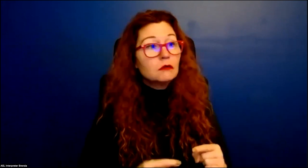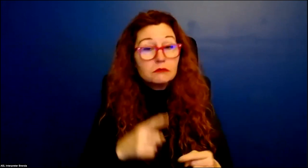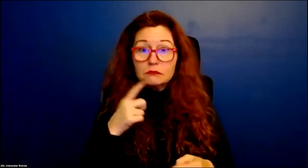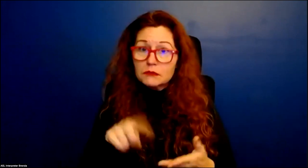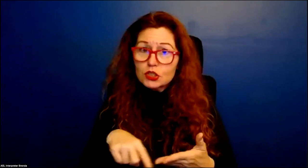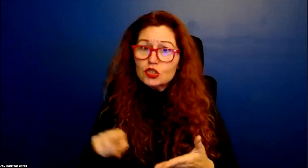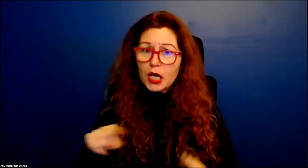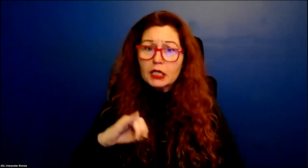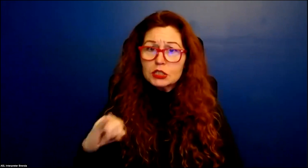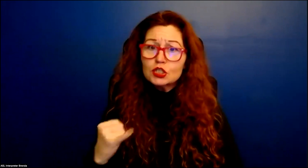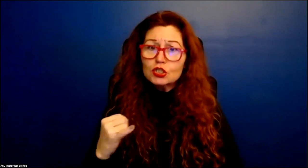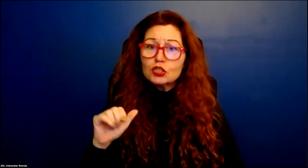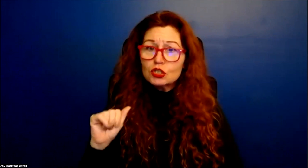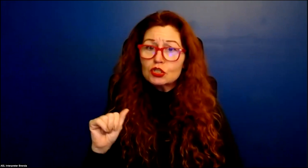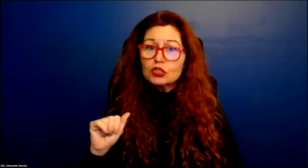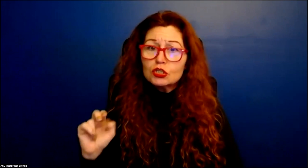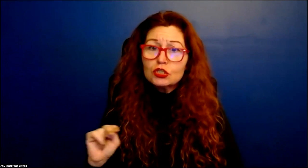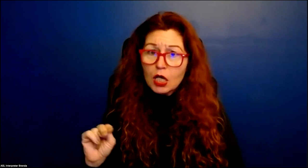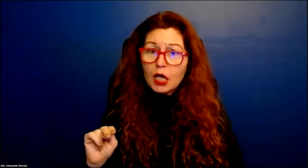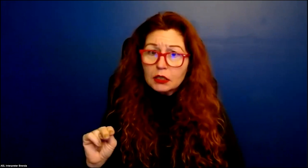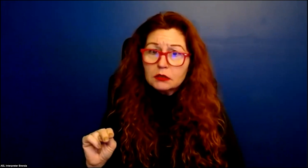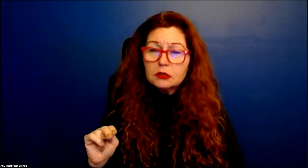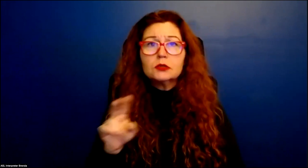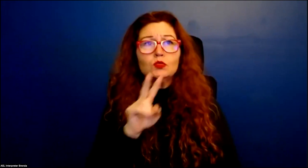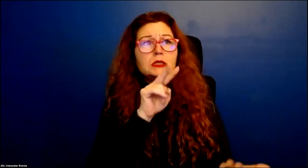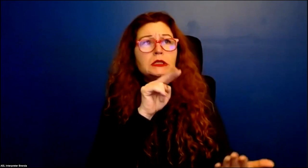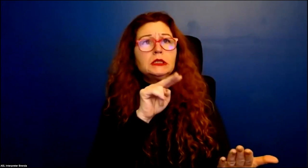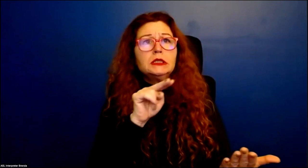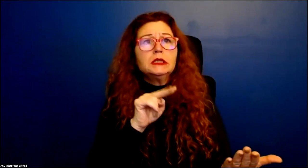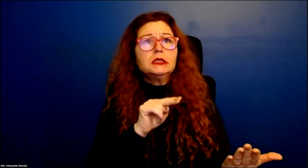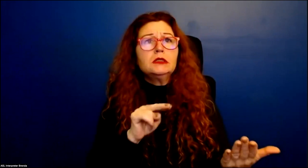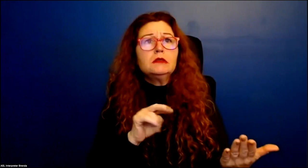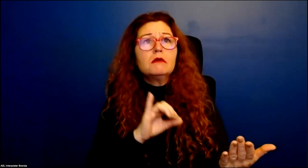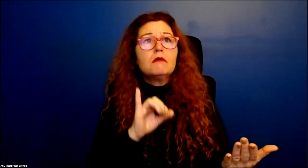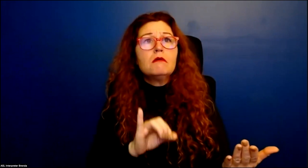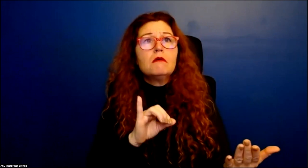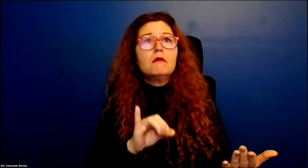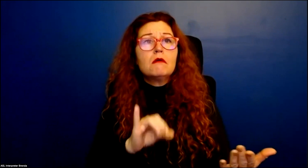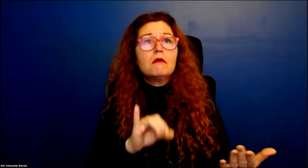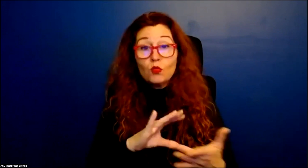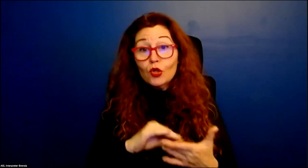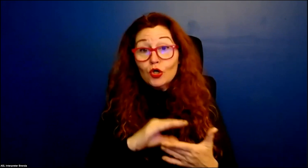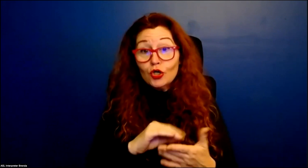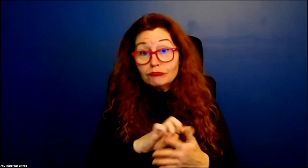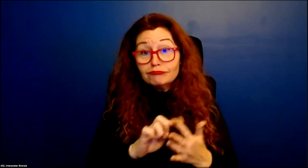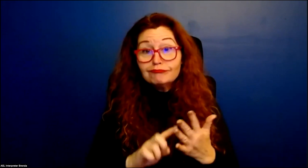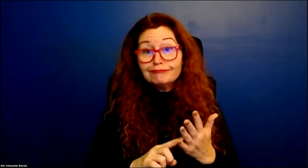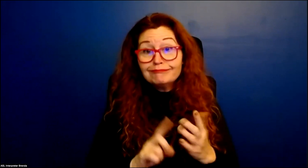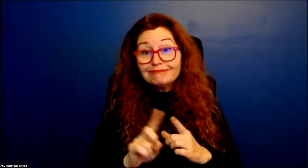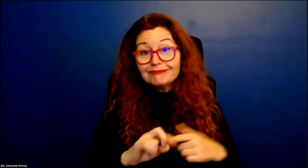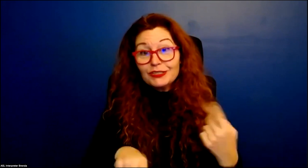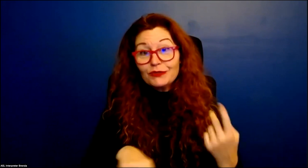Job Accommodation Network, so that they can learn a little bit more about what is possible for them as individuals.